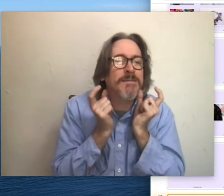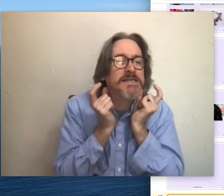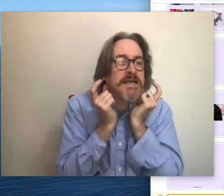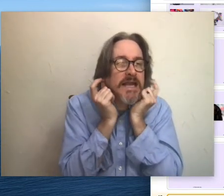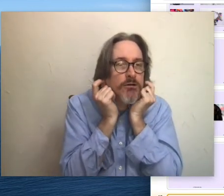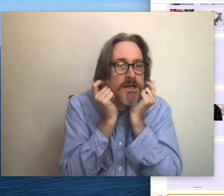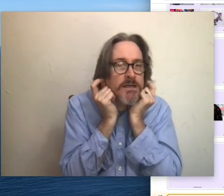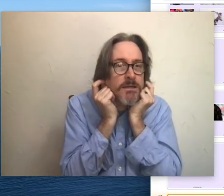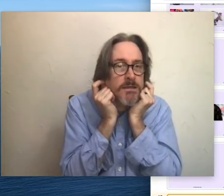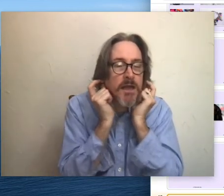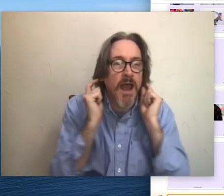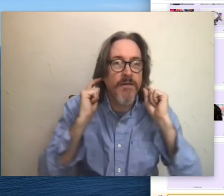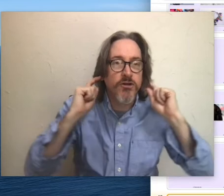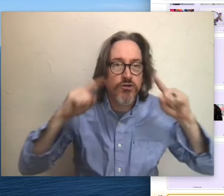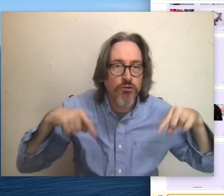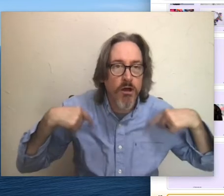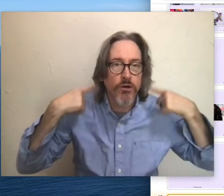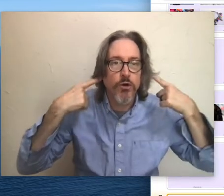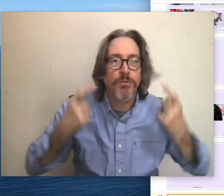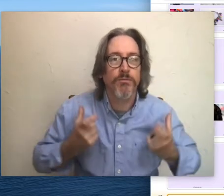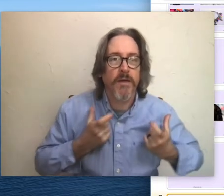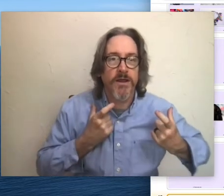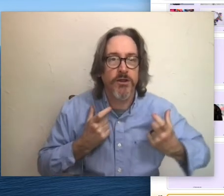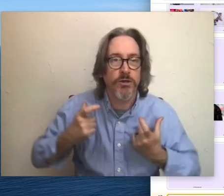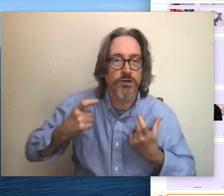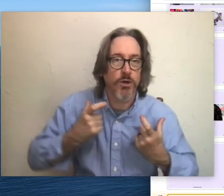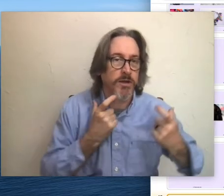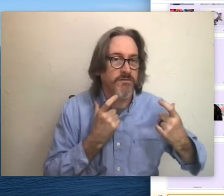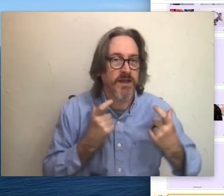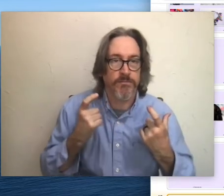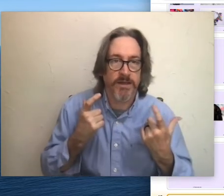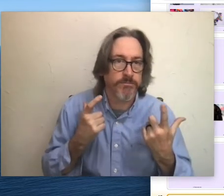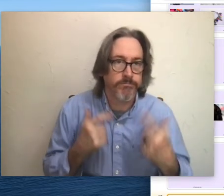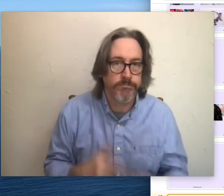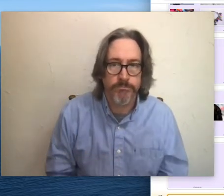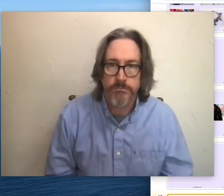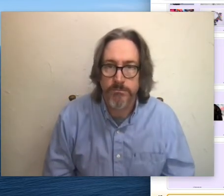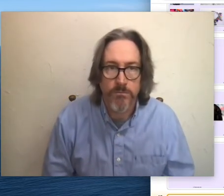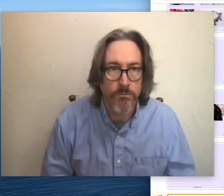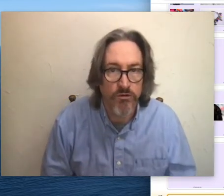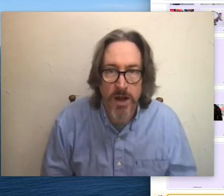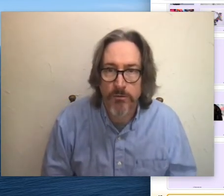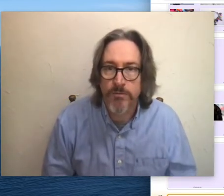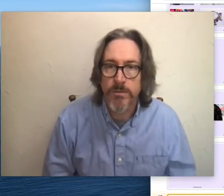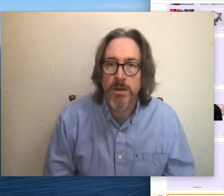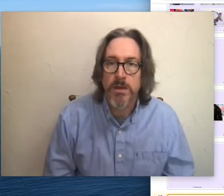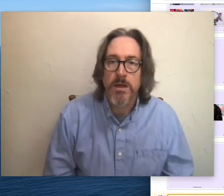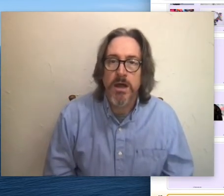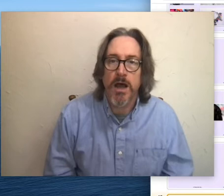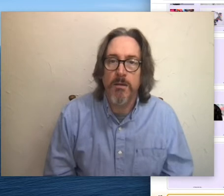Most of the time it's earring and then draw the hoop and then you can show it if they like move around.